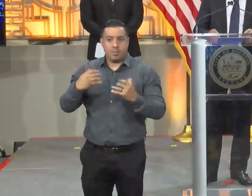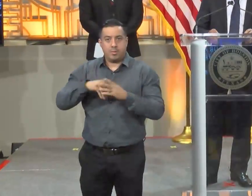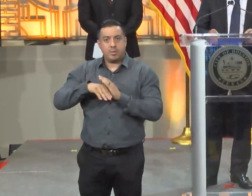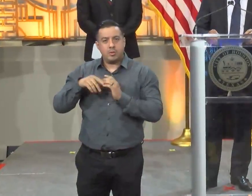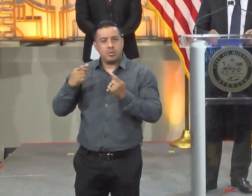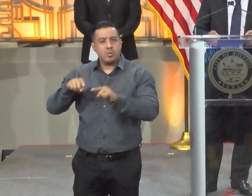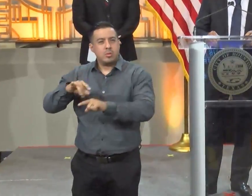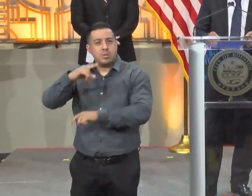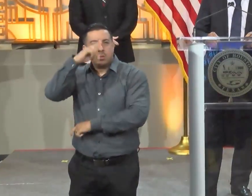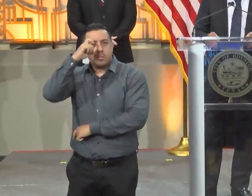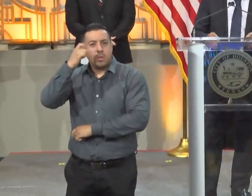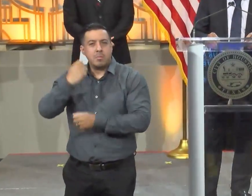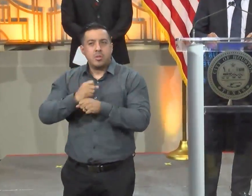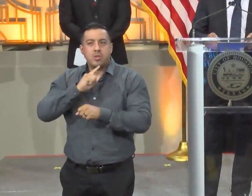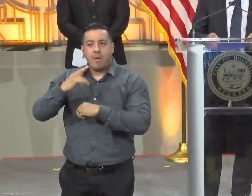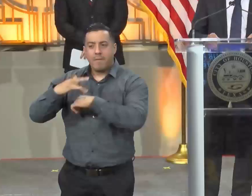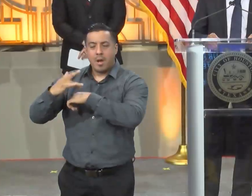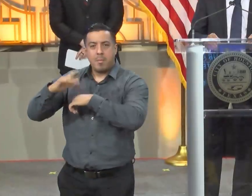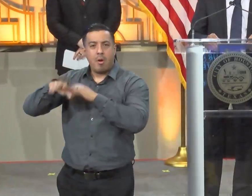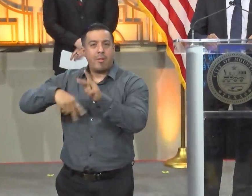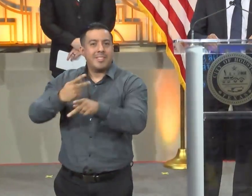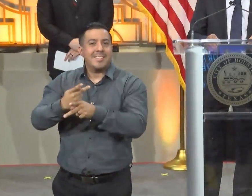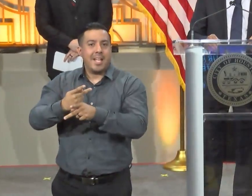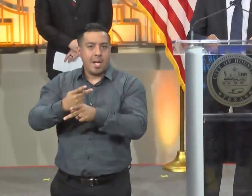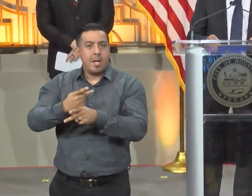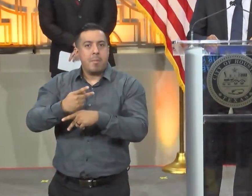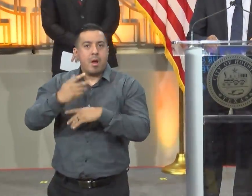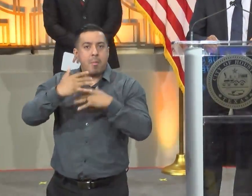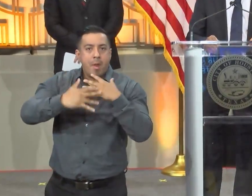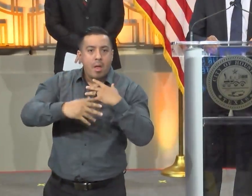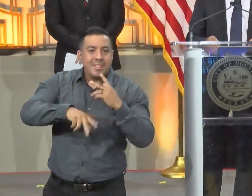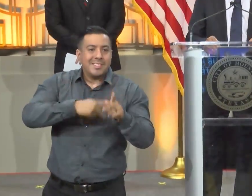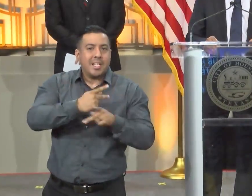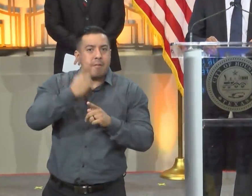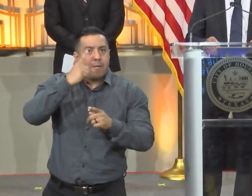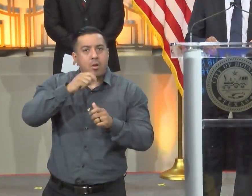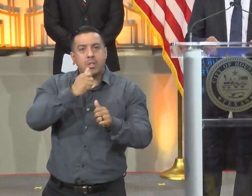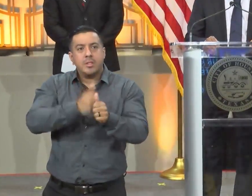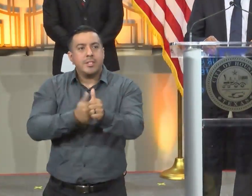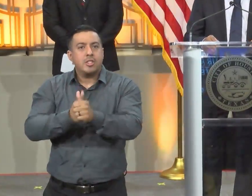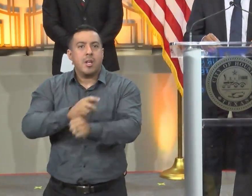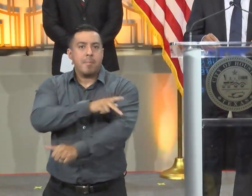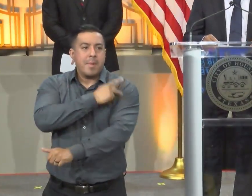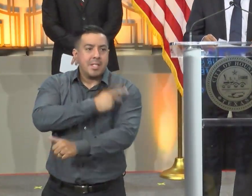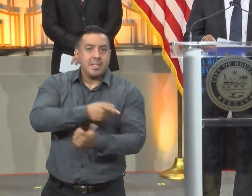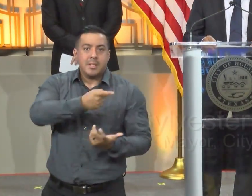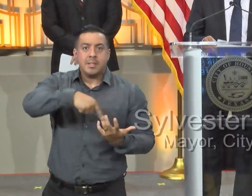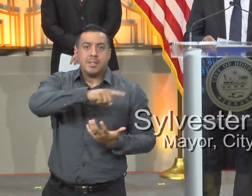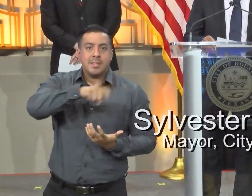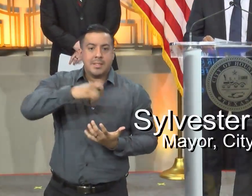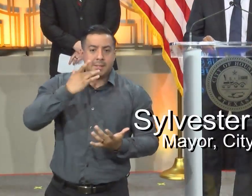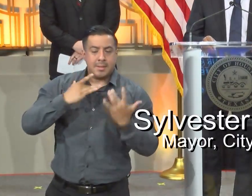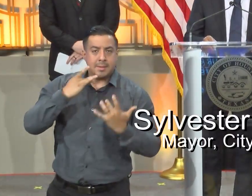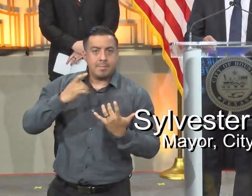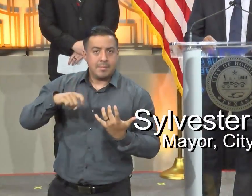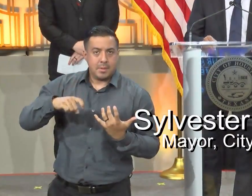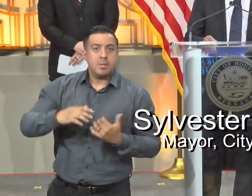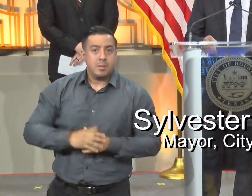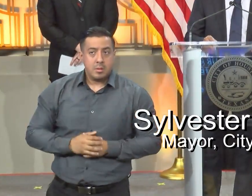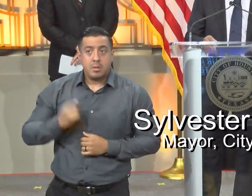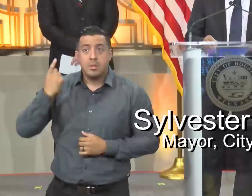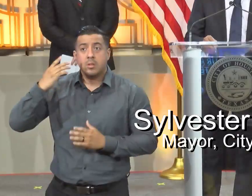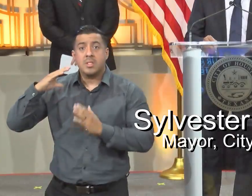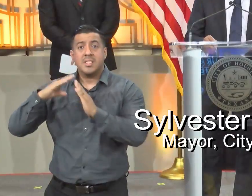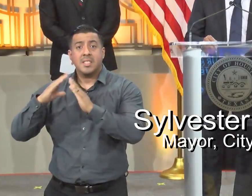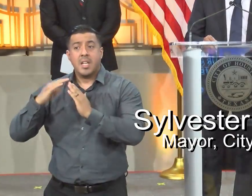to ensure the availability of all blood types for patients that find themselves in need. As the city resumes